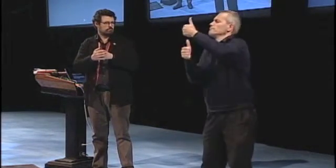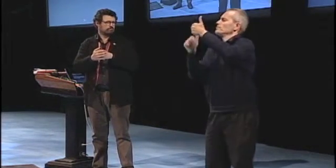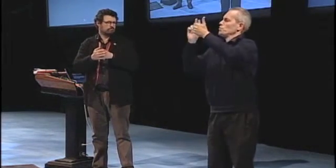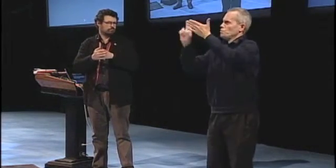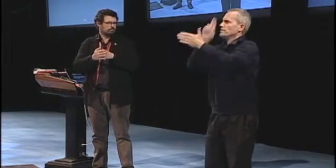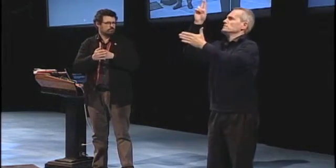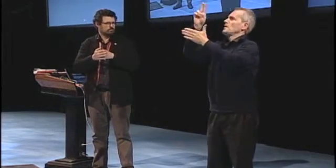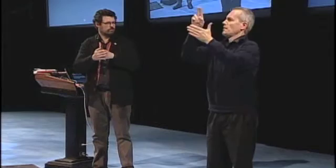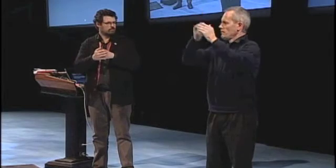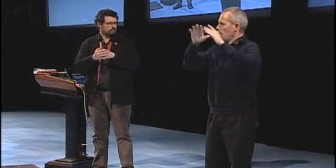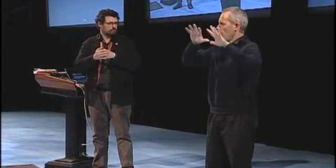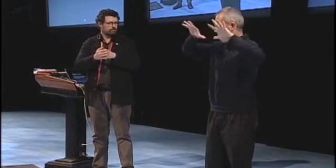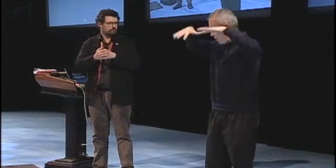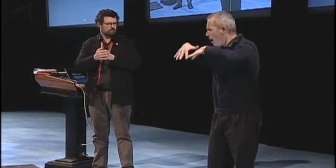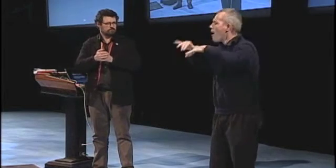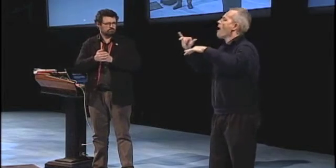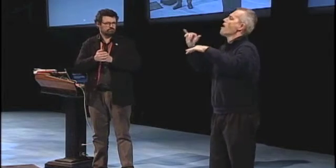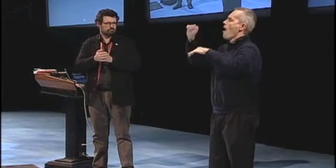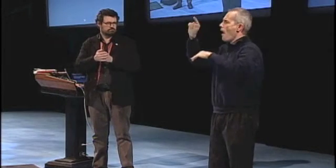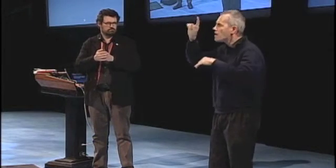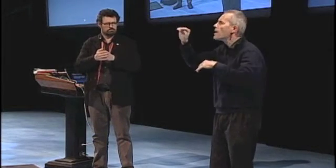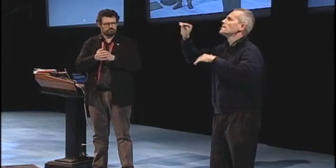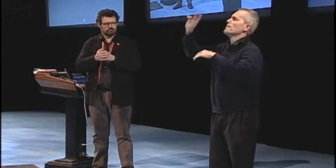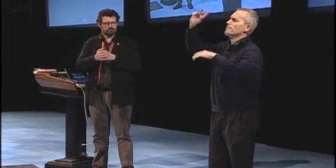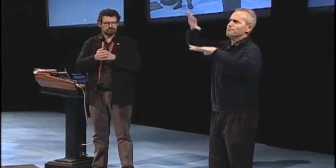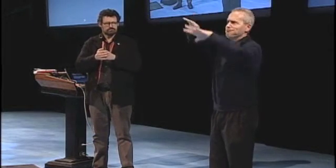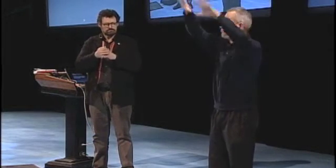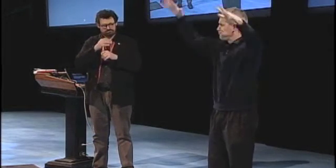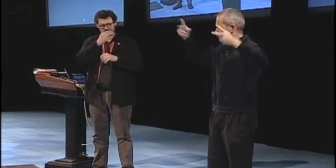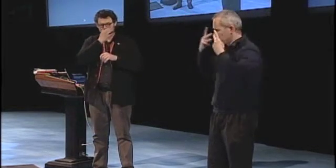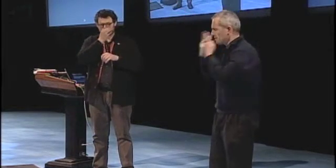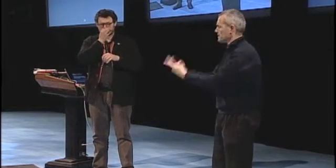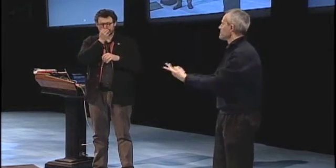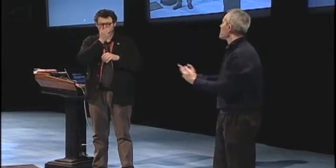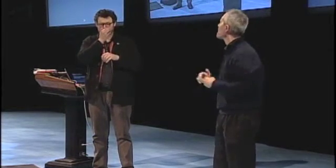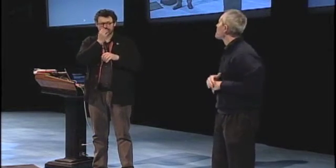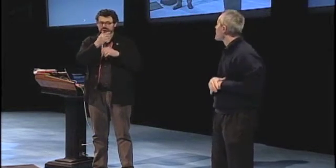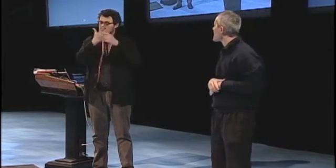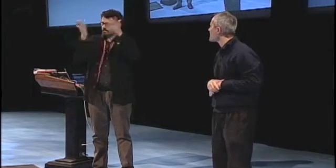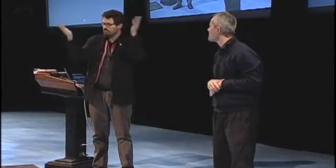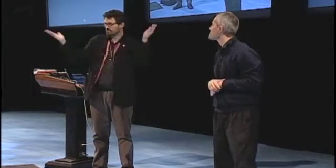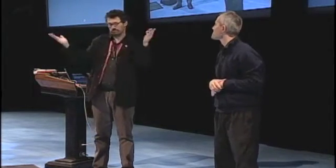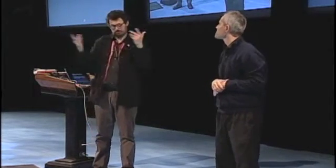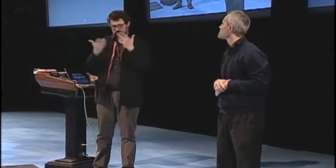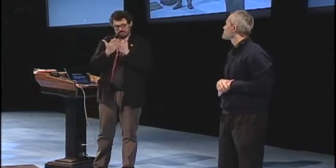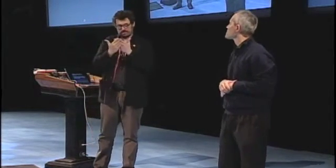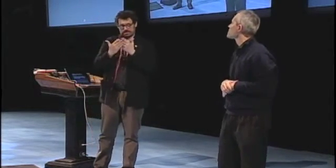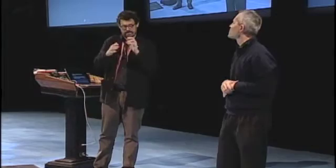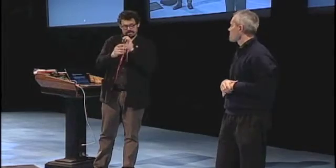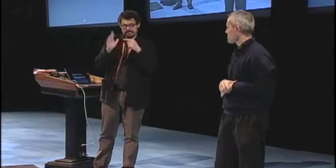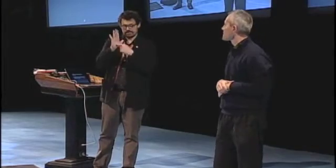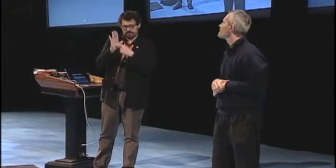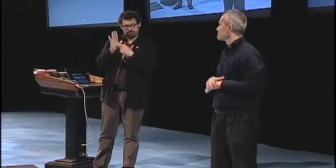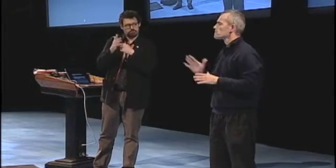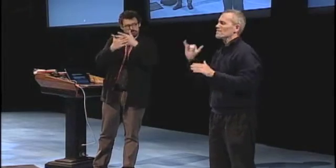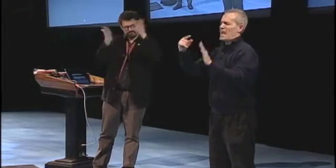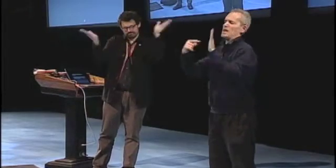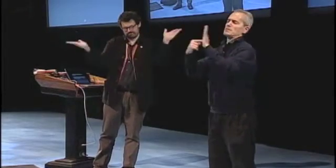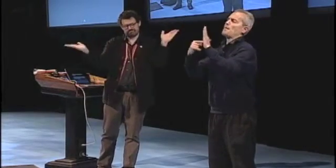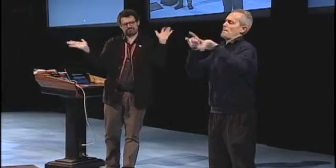art, and I didn't want to remain isolated in a small area. I wanted to be in somewhere